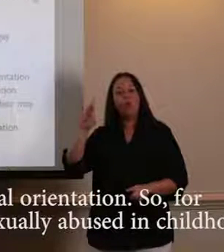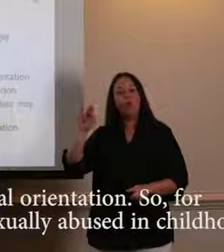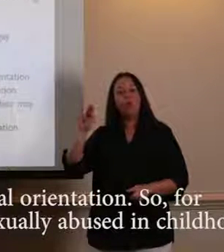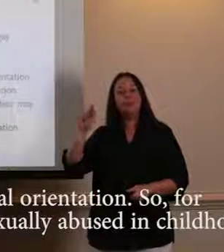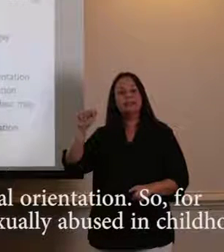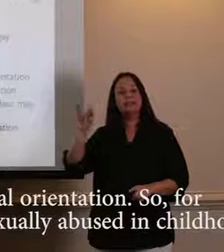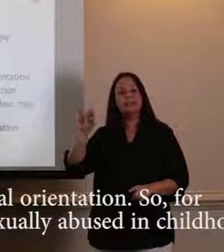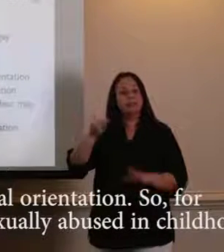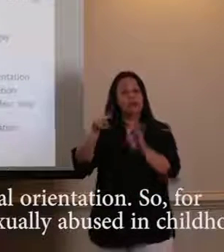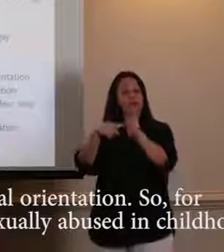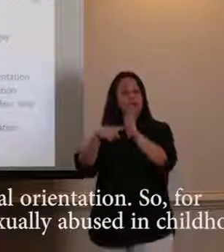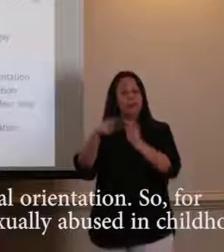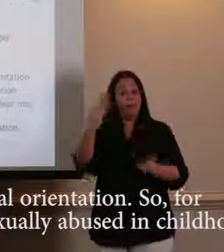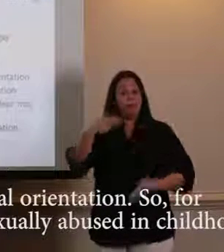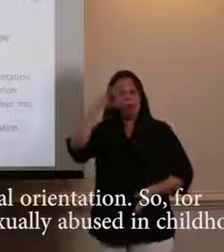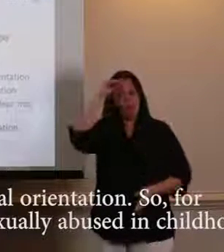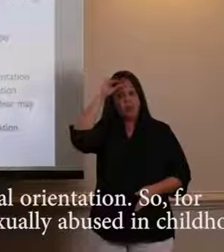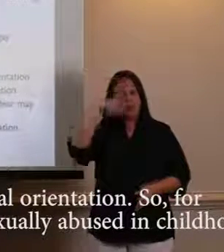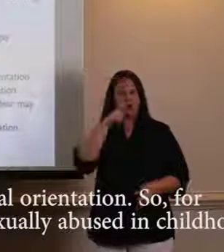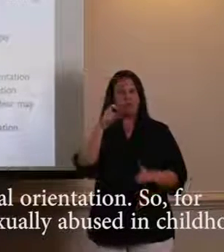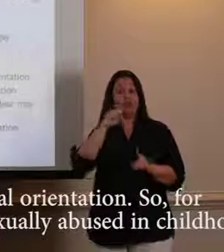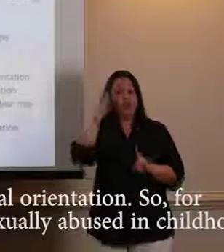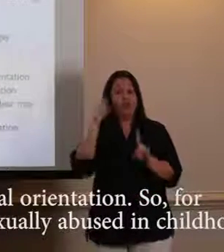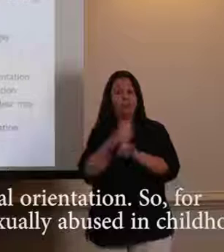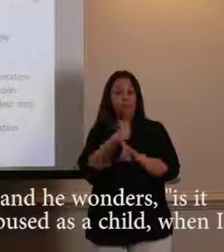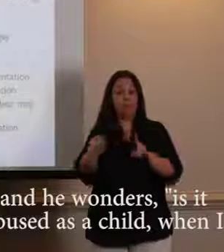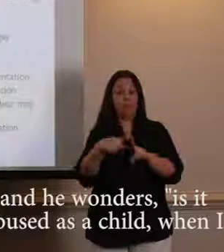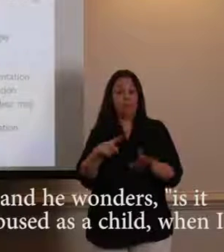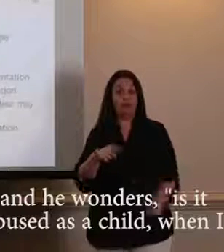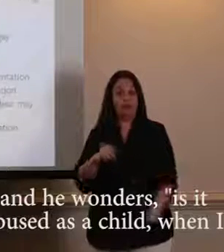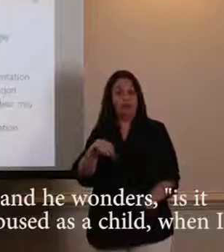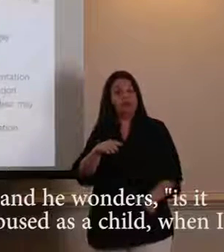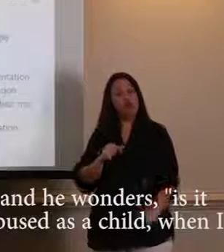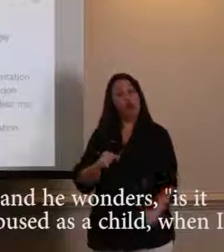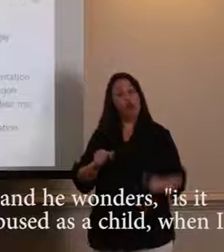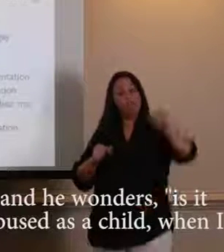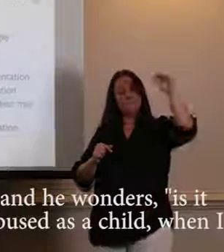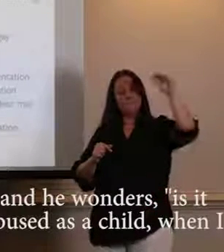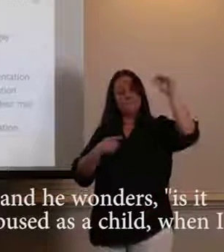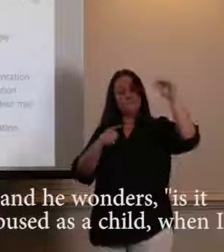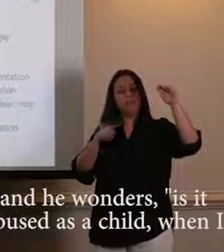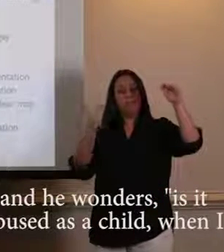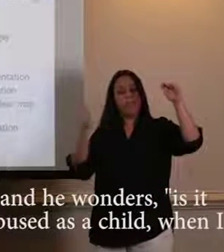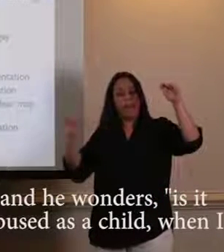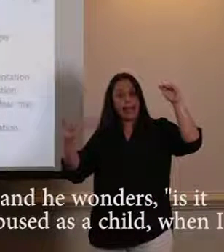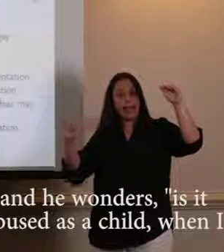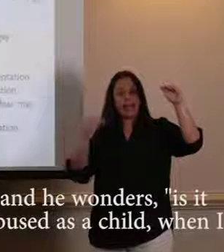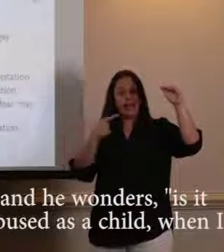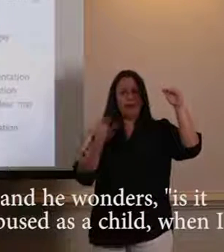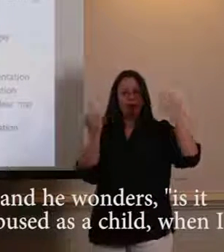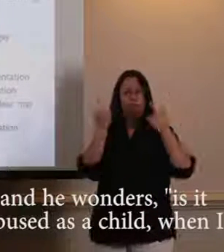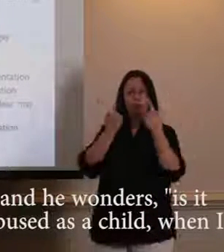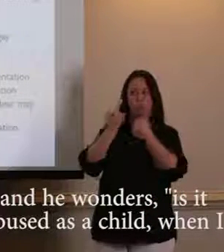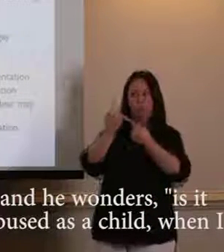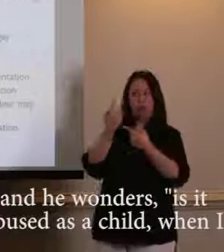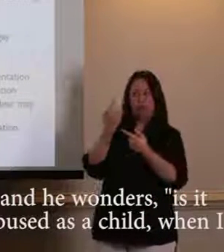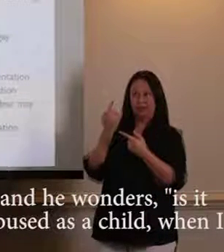example, maybe a boy was sexually abused in childhood and he grew up and he's gay, and he wonders, is it possible